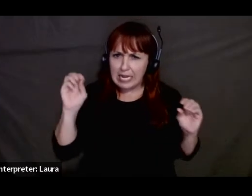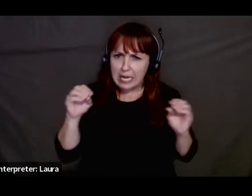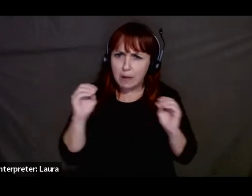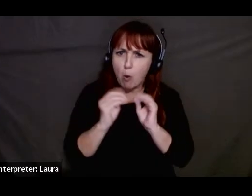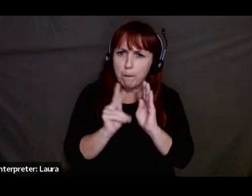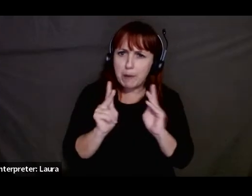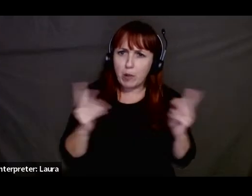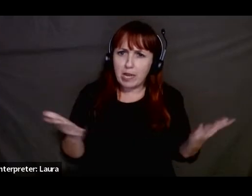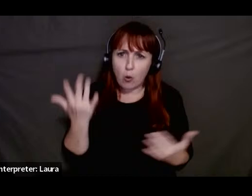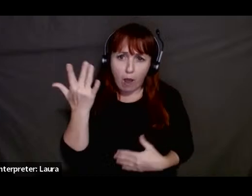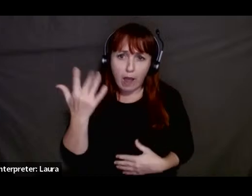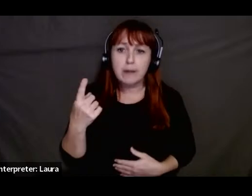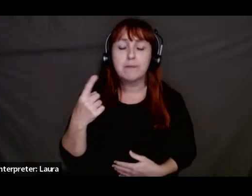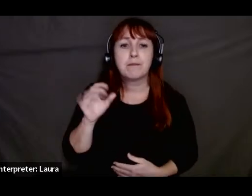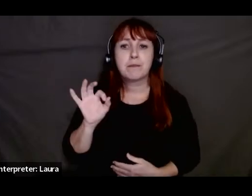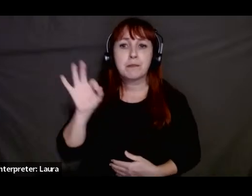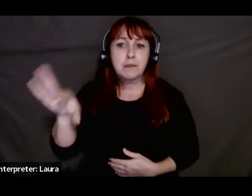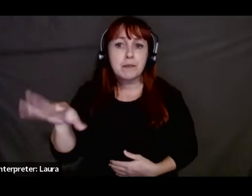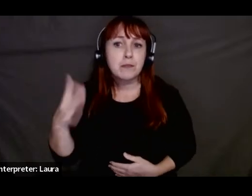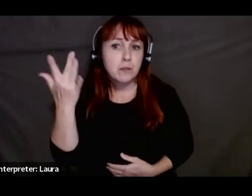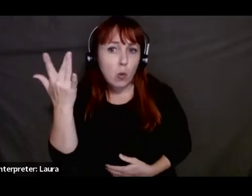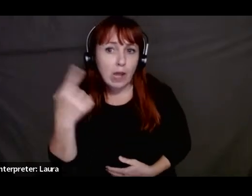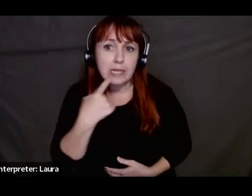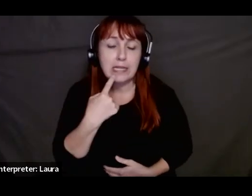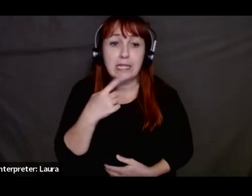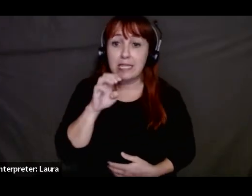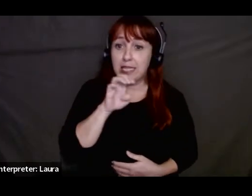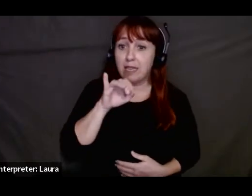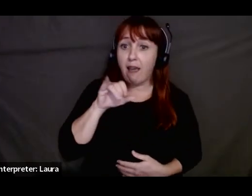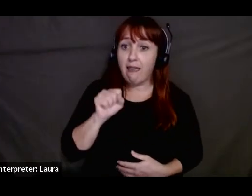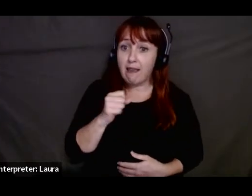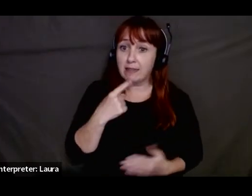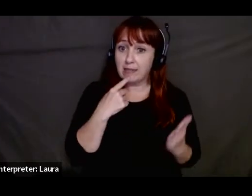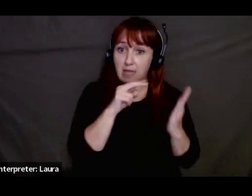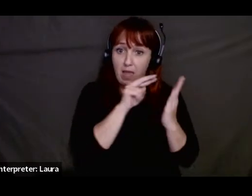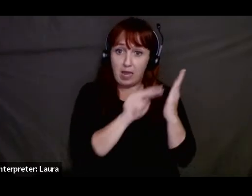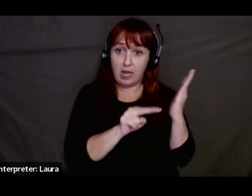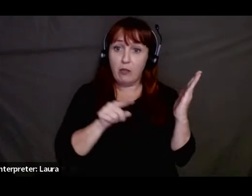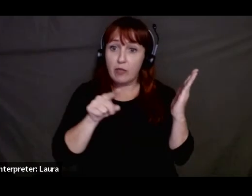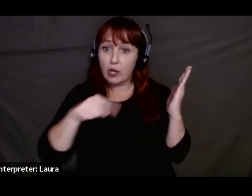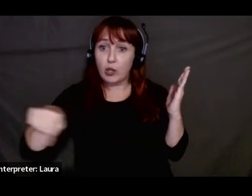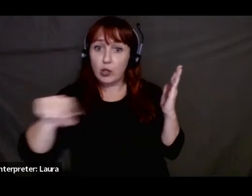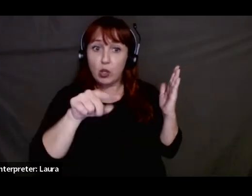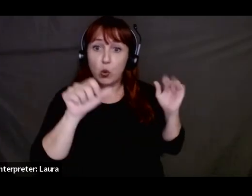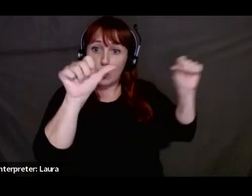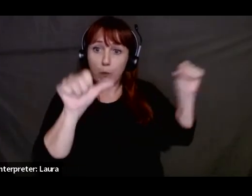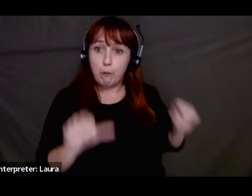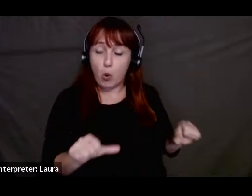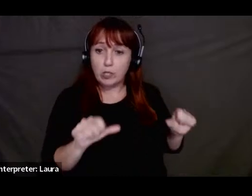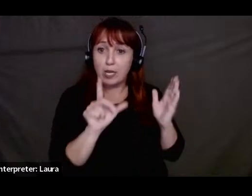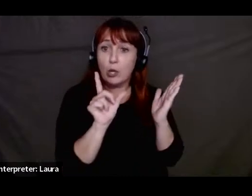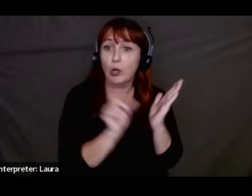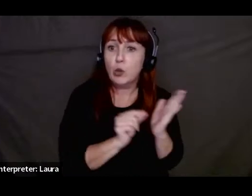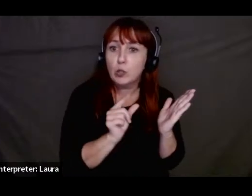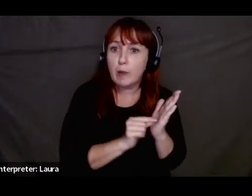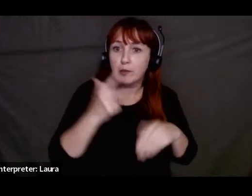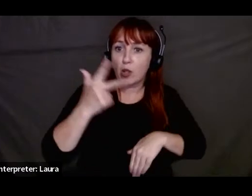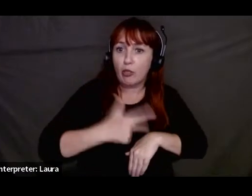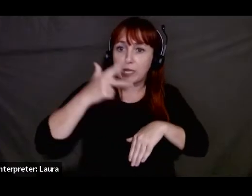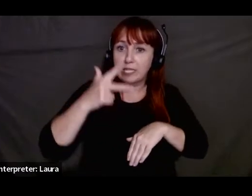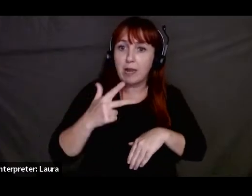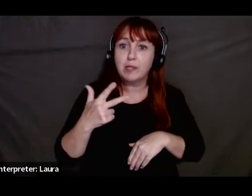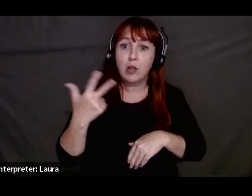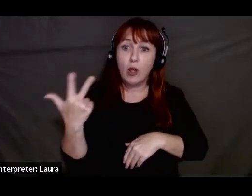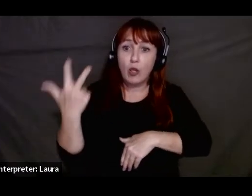have, so it was stated in the EIS that you all posted in newspapers three times, three